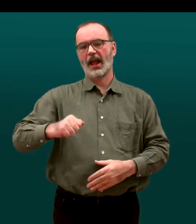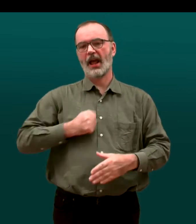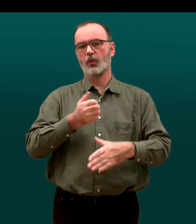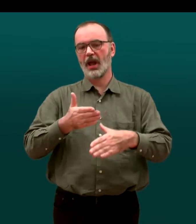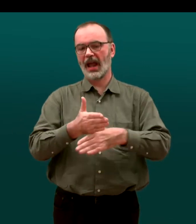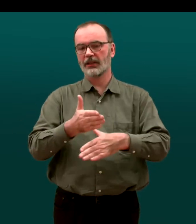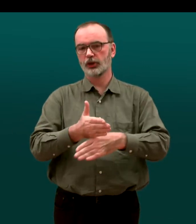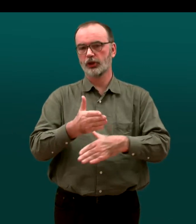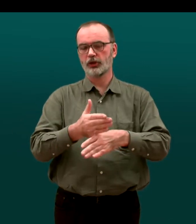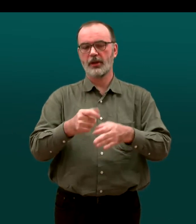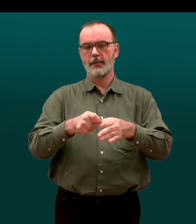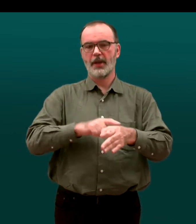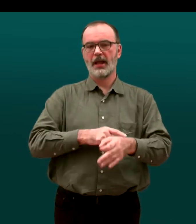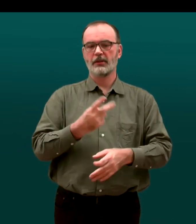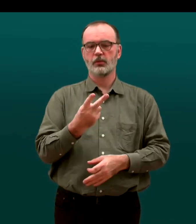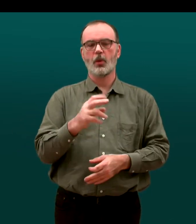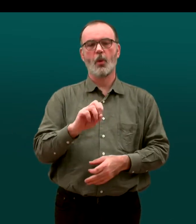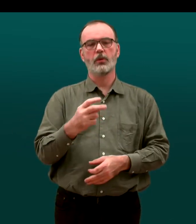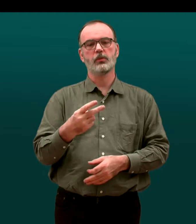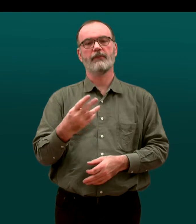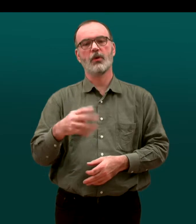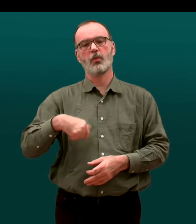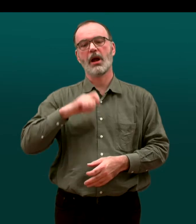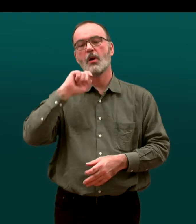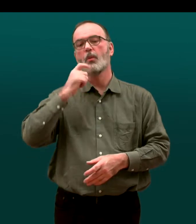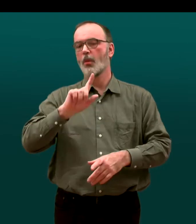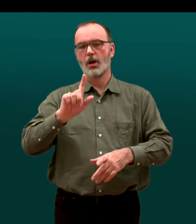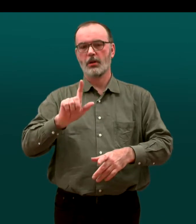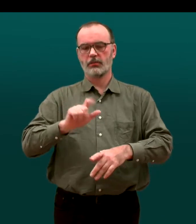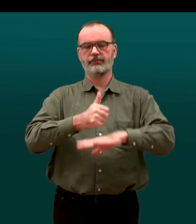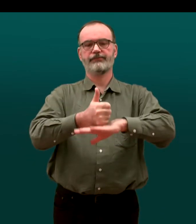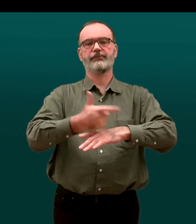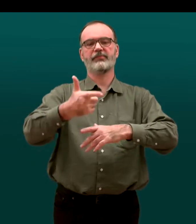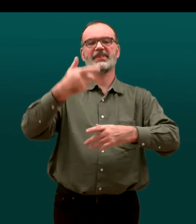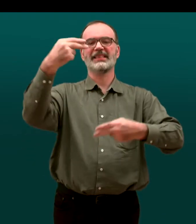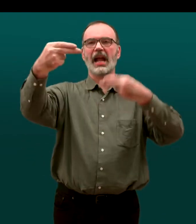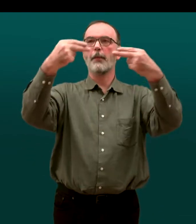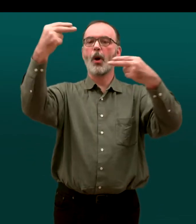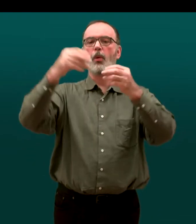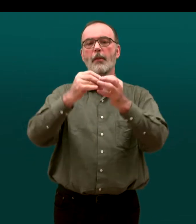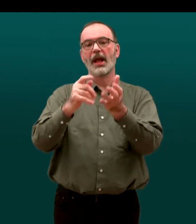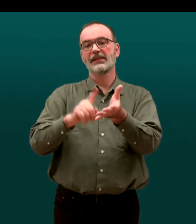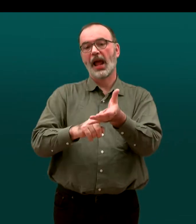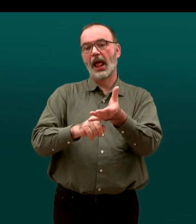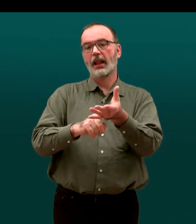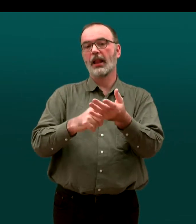Our actions. By 2024, we will signpost BSL users to